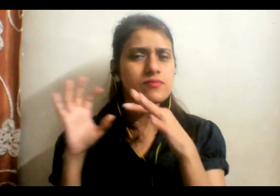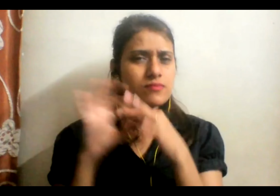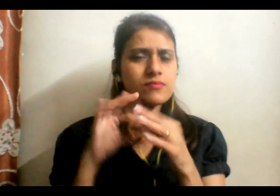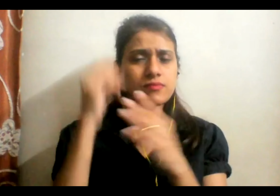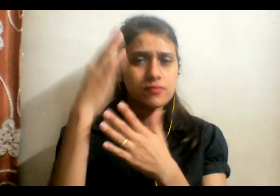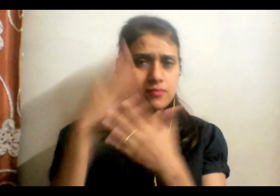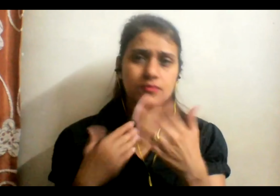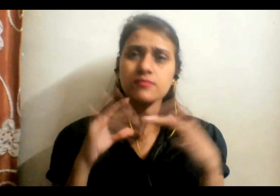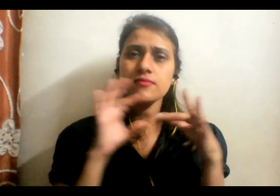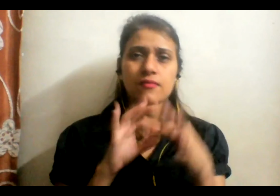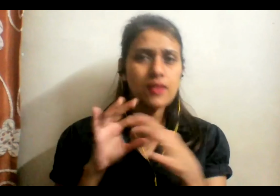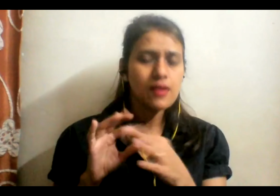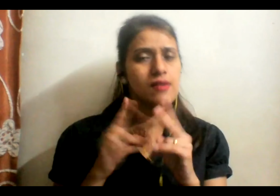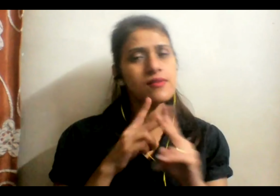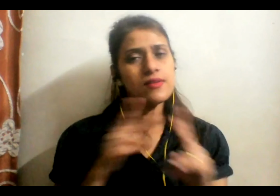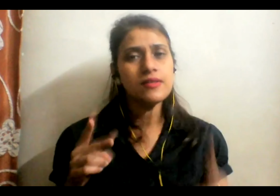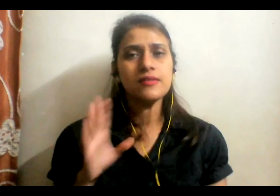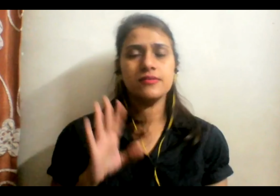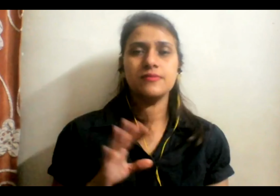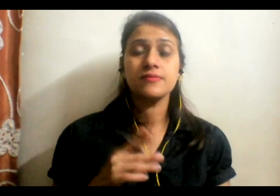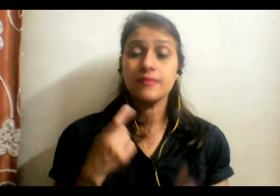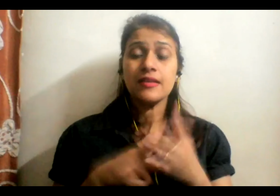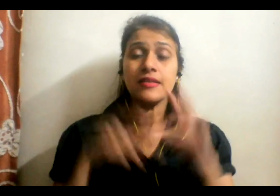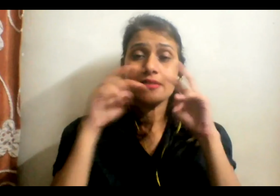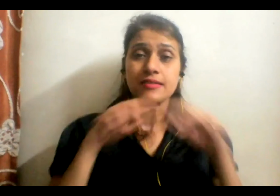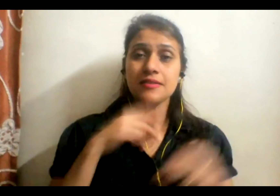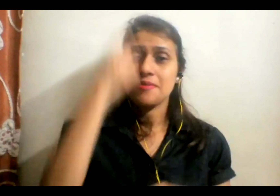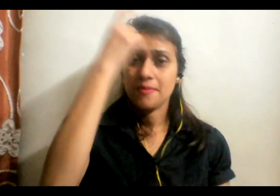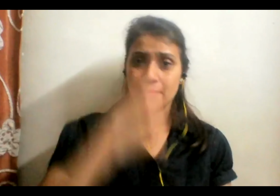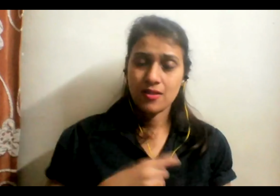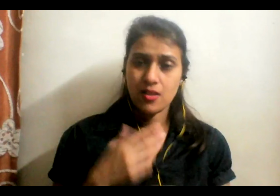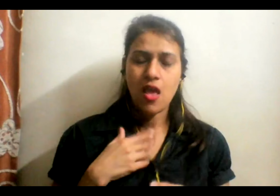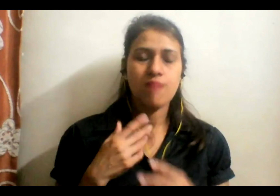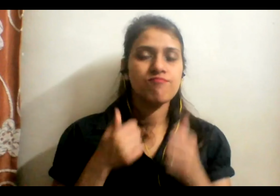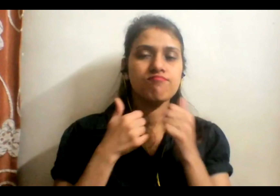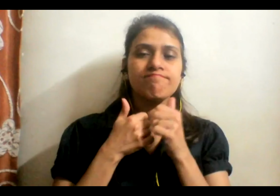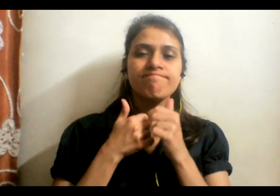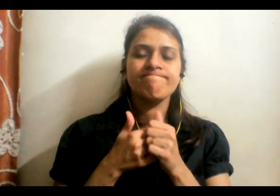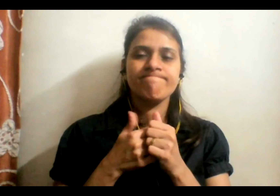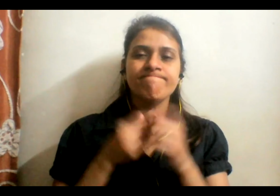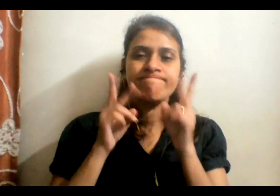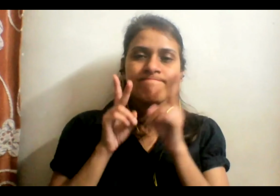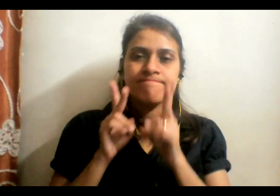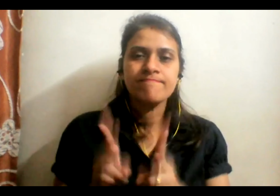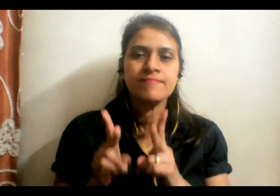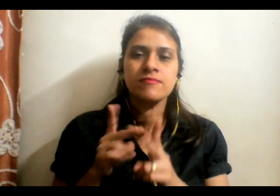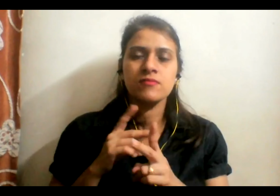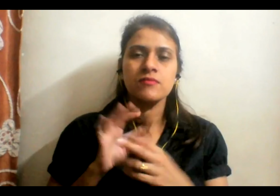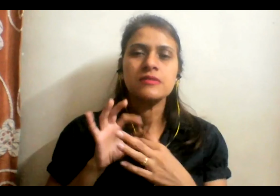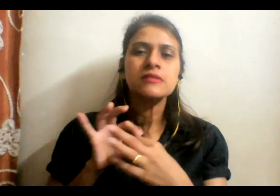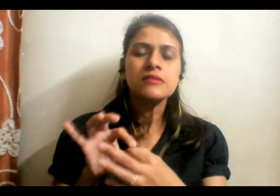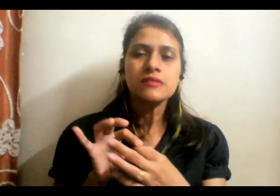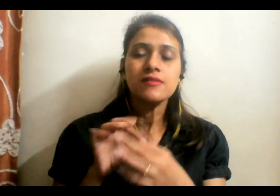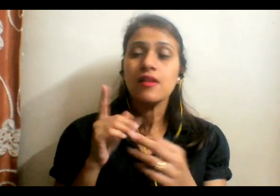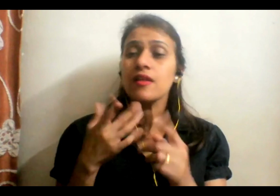quantitative approach or quantitative methodology, I, as a researcher, I am bound to make sure that that's what is